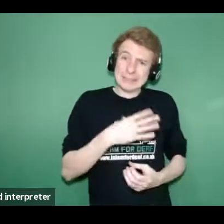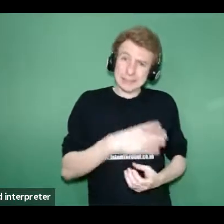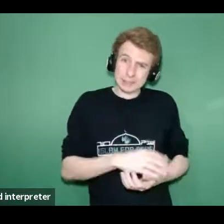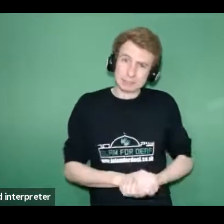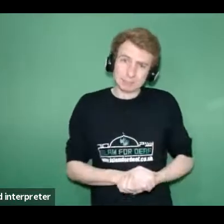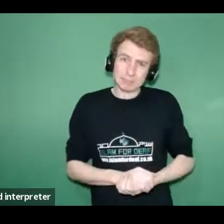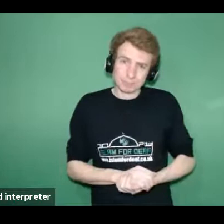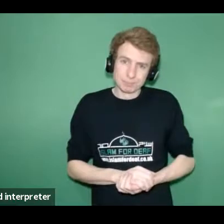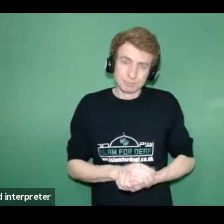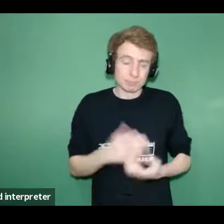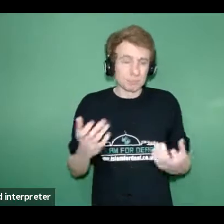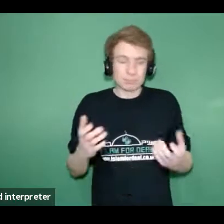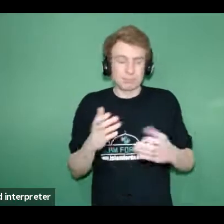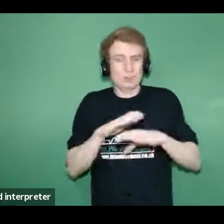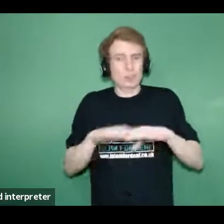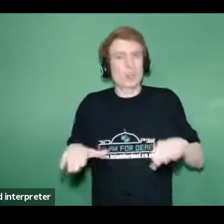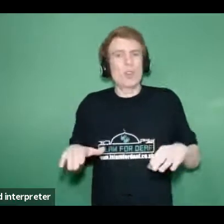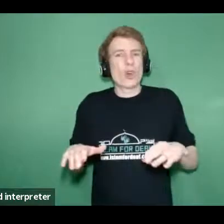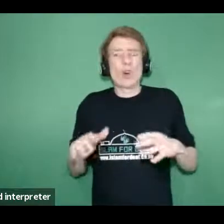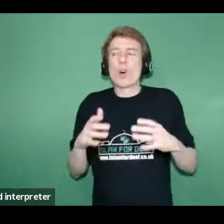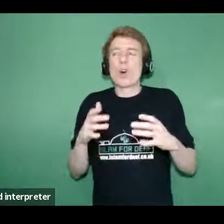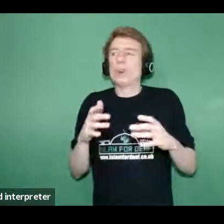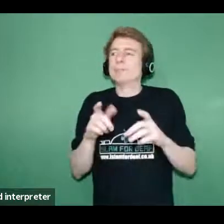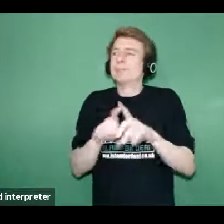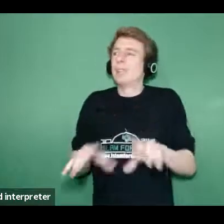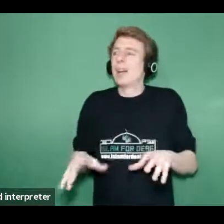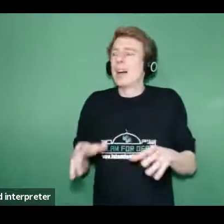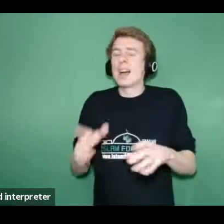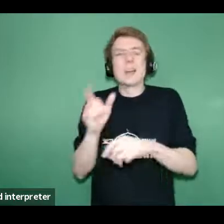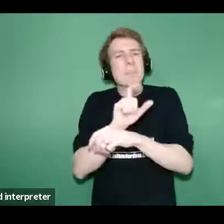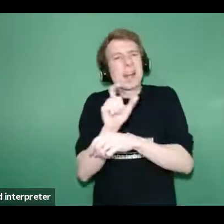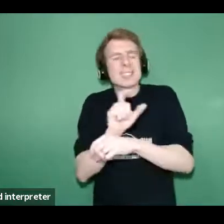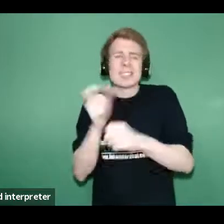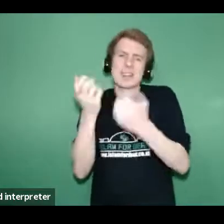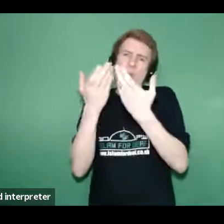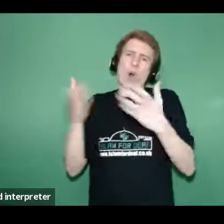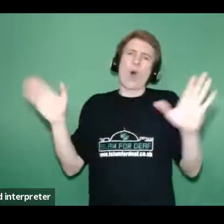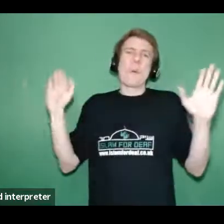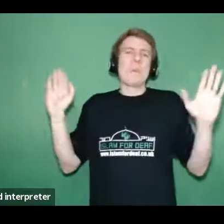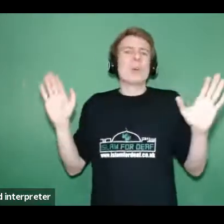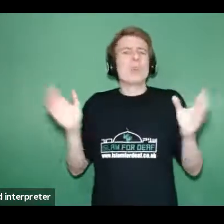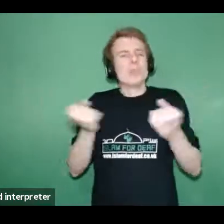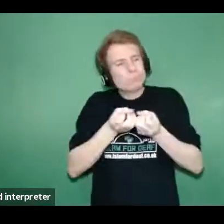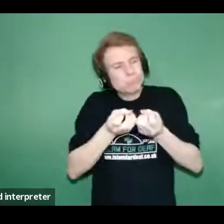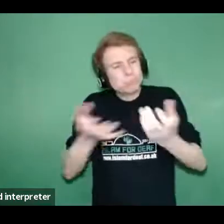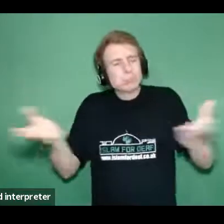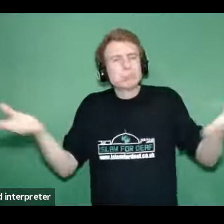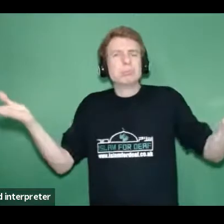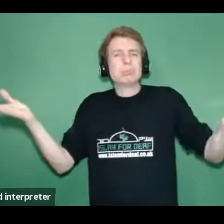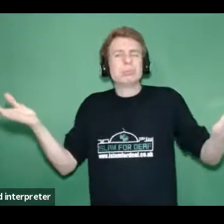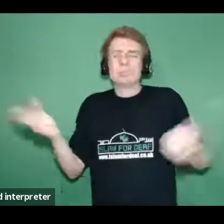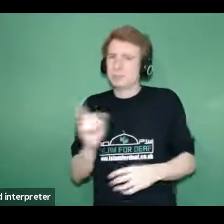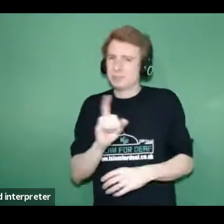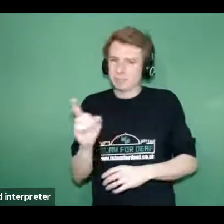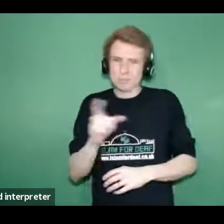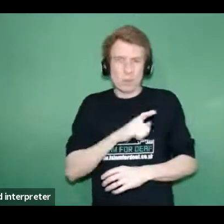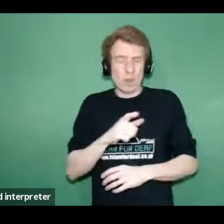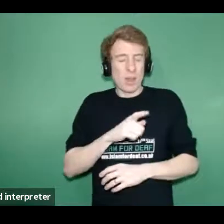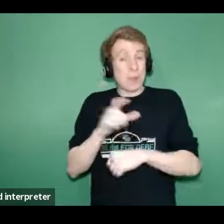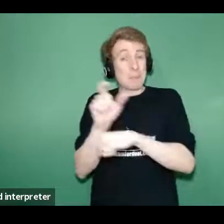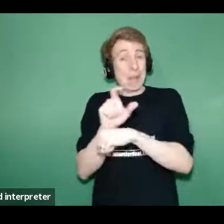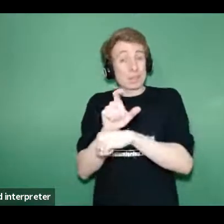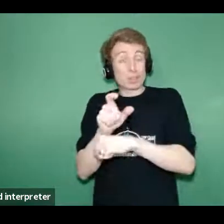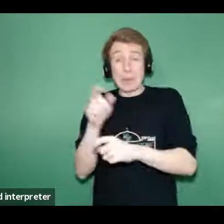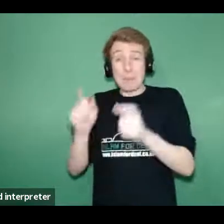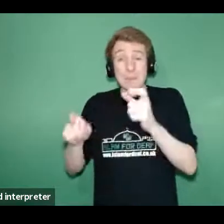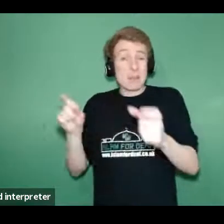open type iftars or feeding people at the masjid, because as we know, everyone from all walks of society